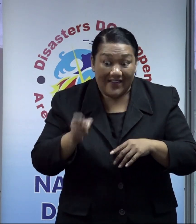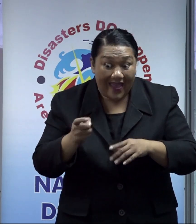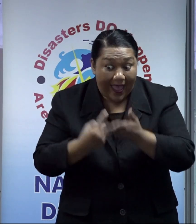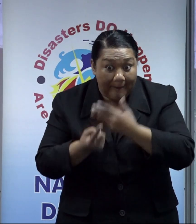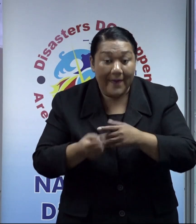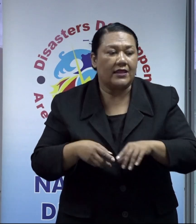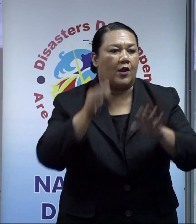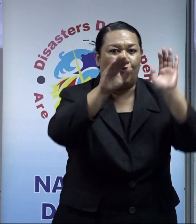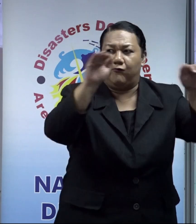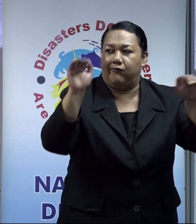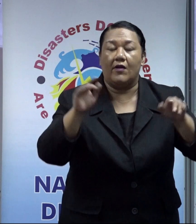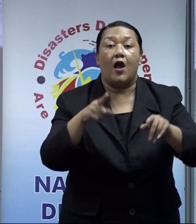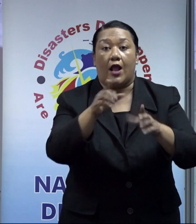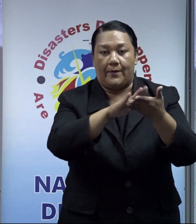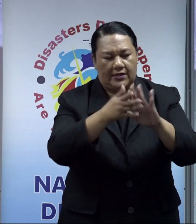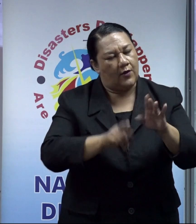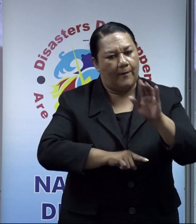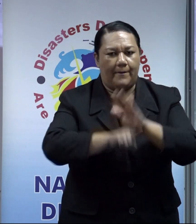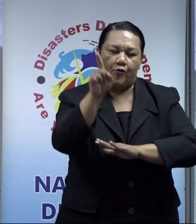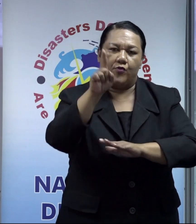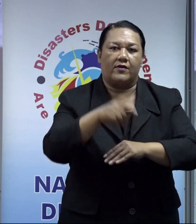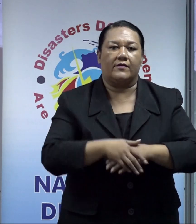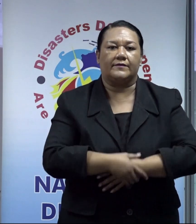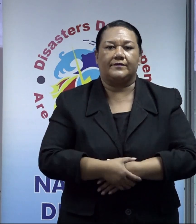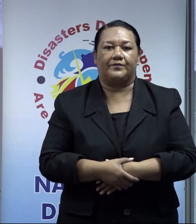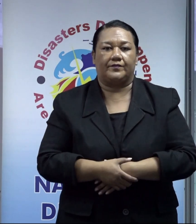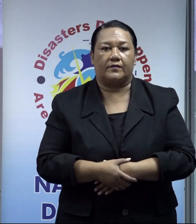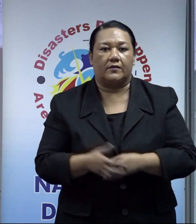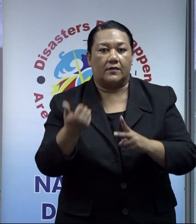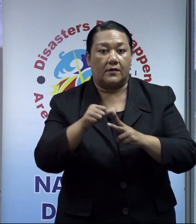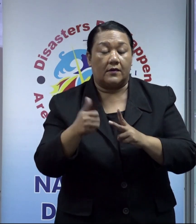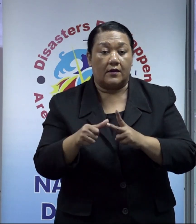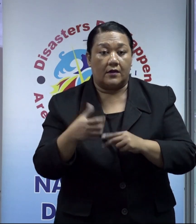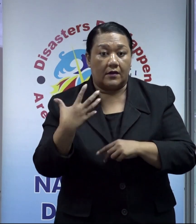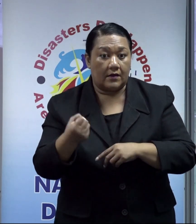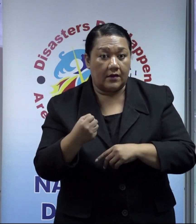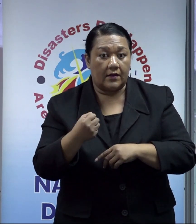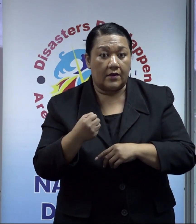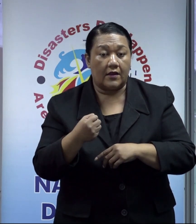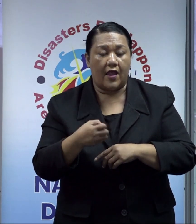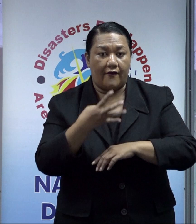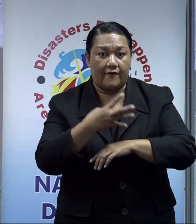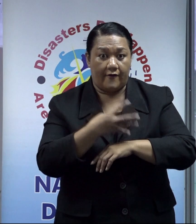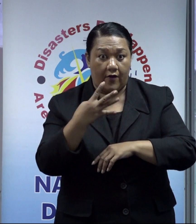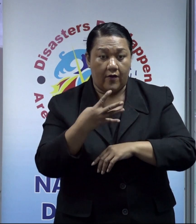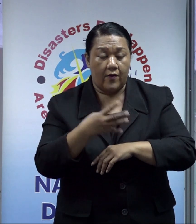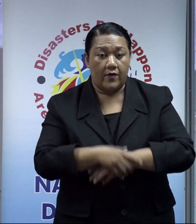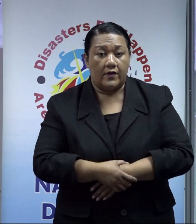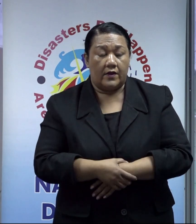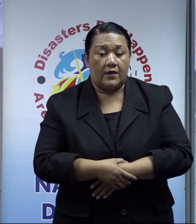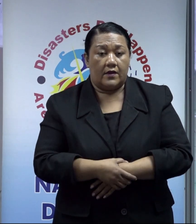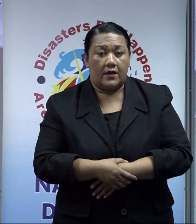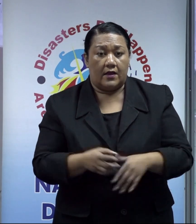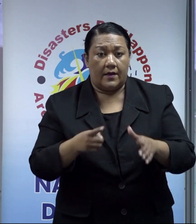or individuals. Yeah, we've passed around the midday now, and the flooding started in the western areas around 4 a.m. today. Between then and now,